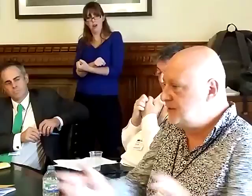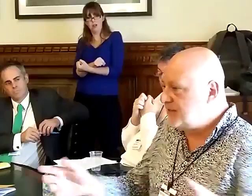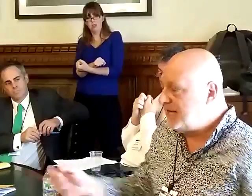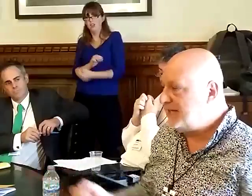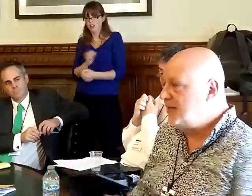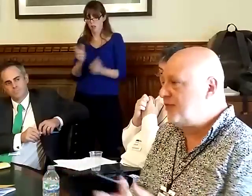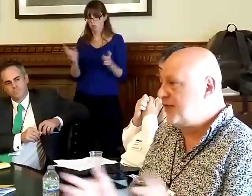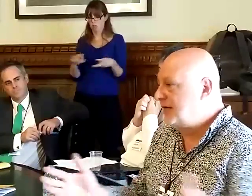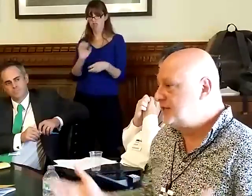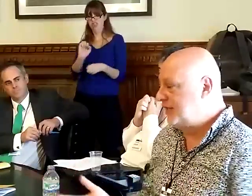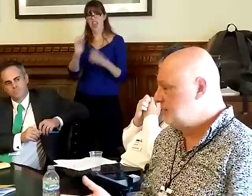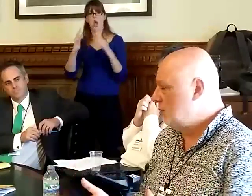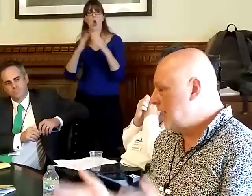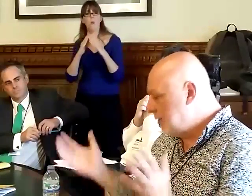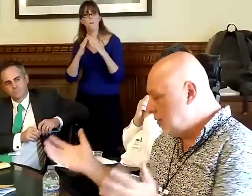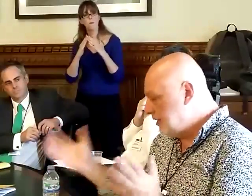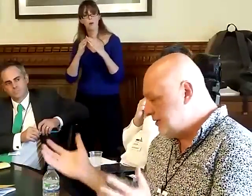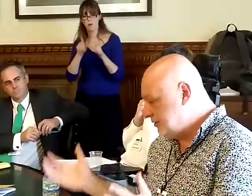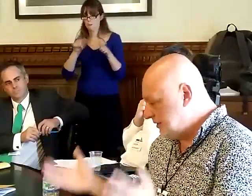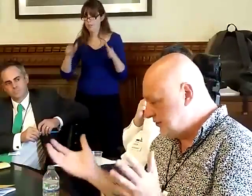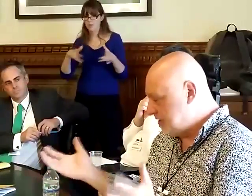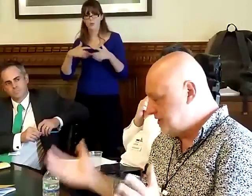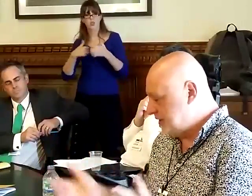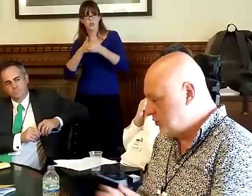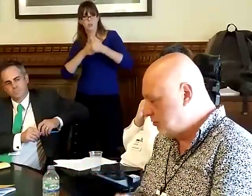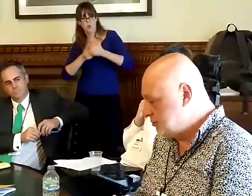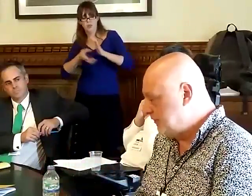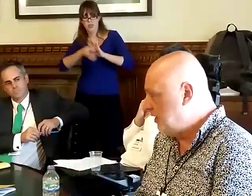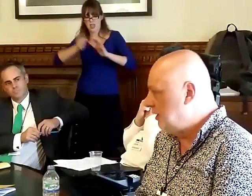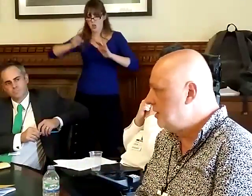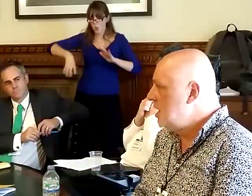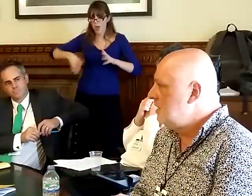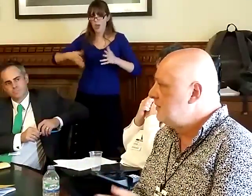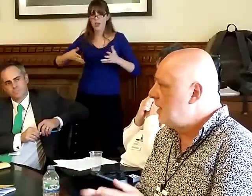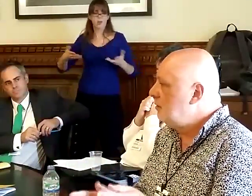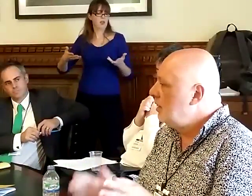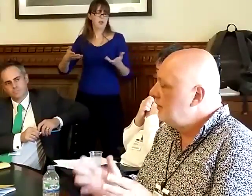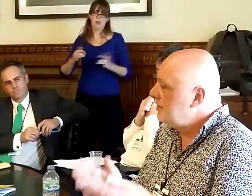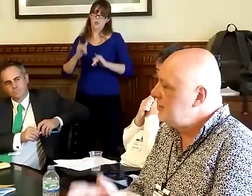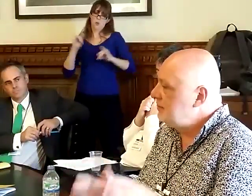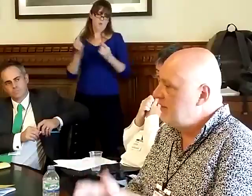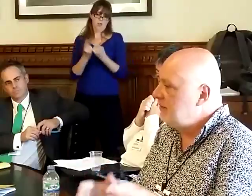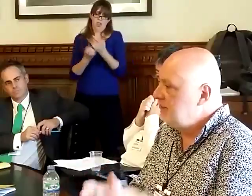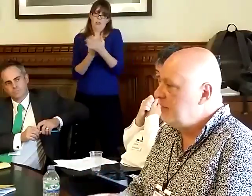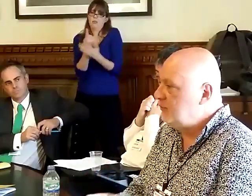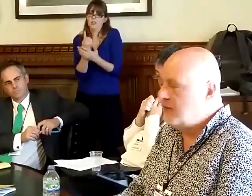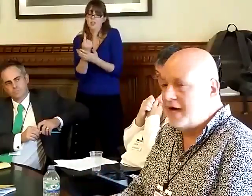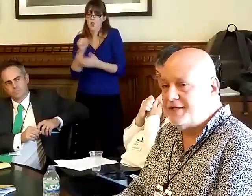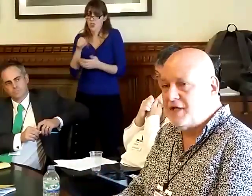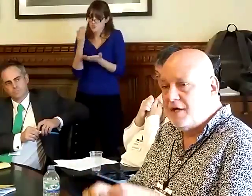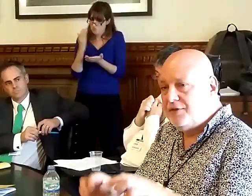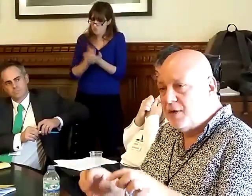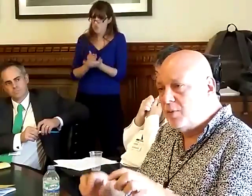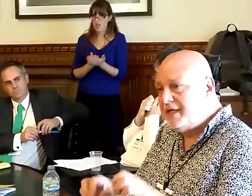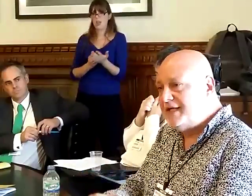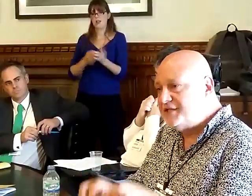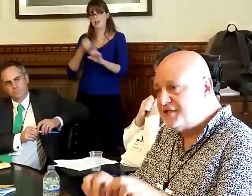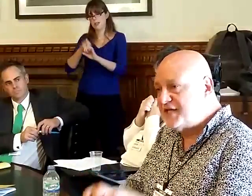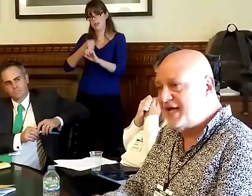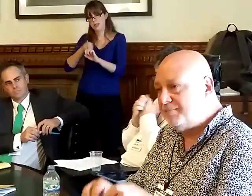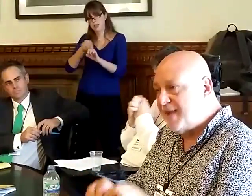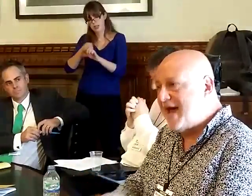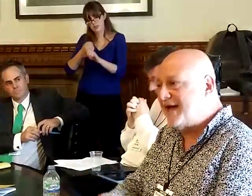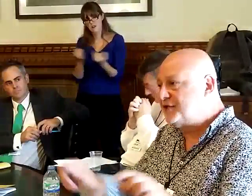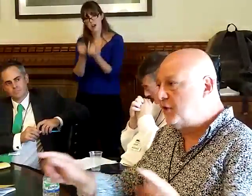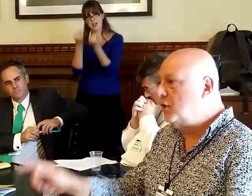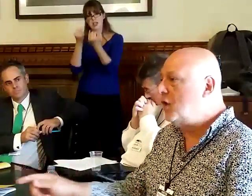being taken things away and all the distressing stories we've heard. So this is a very real fight that we need